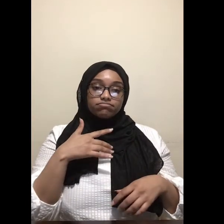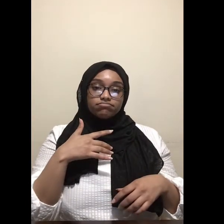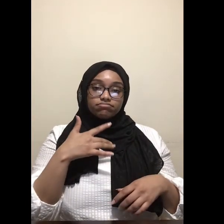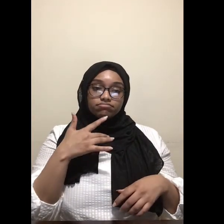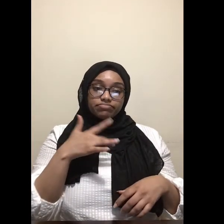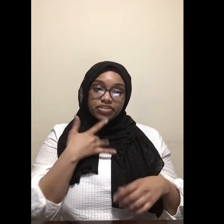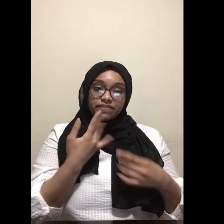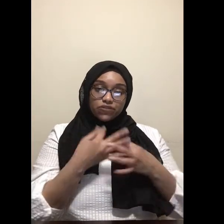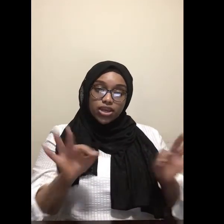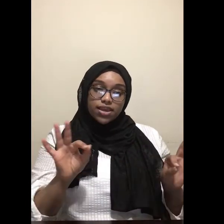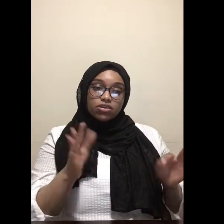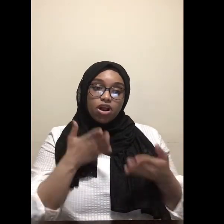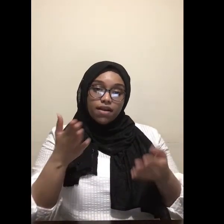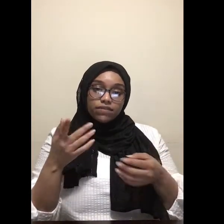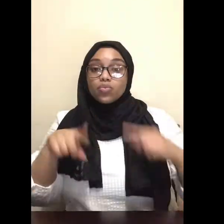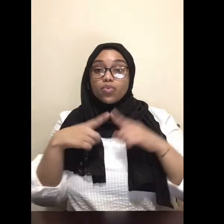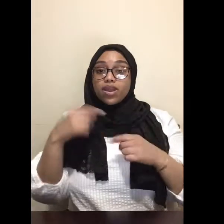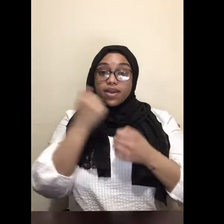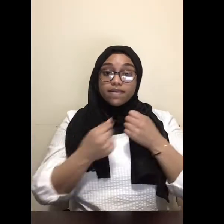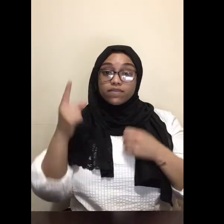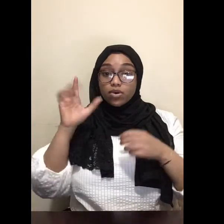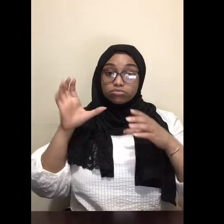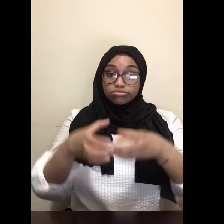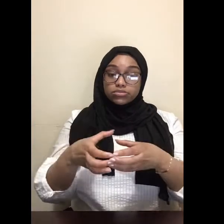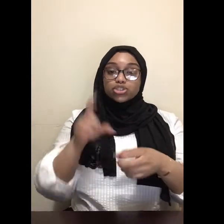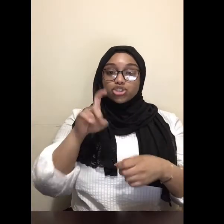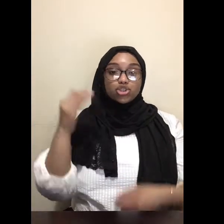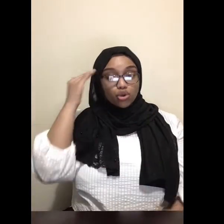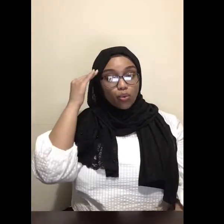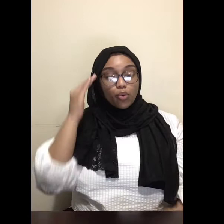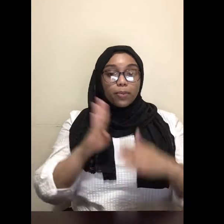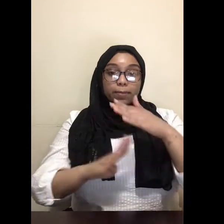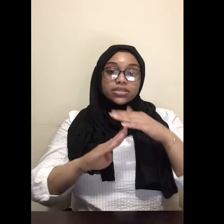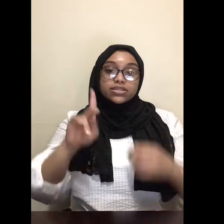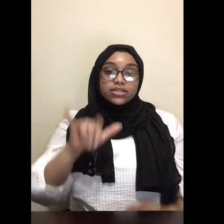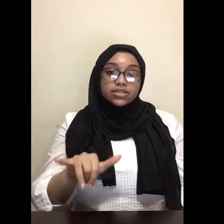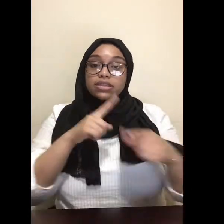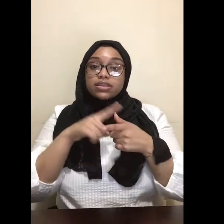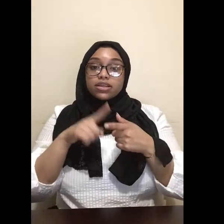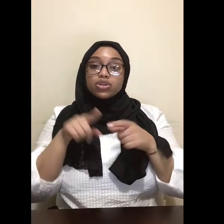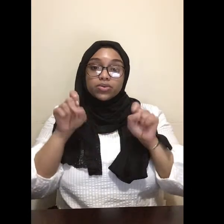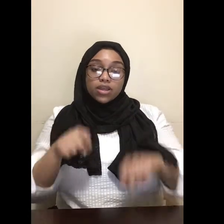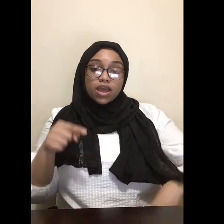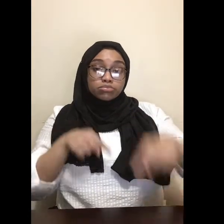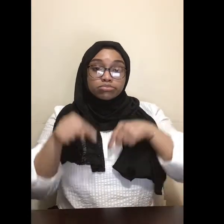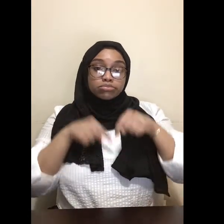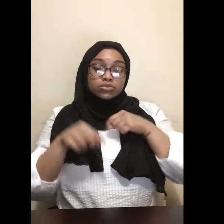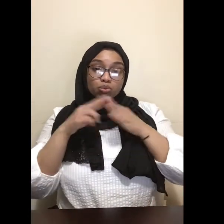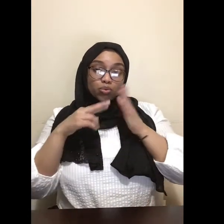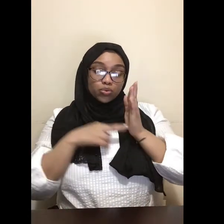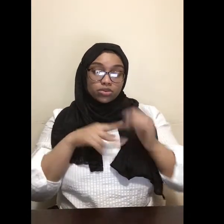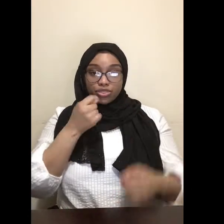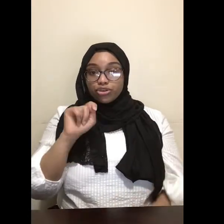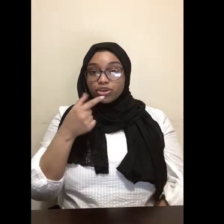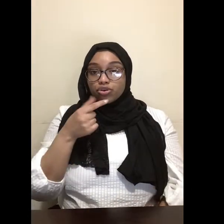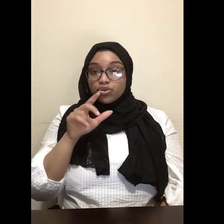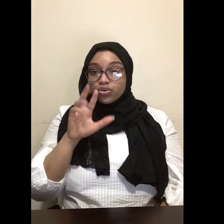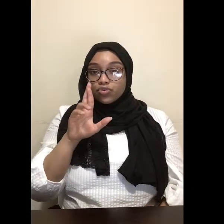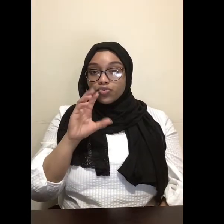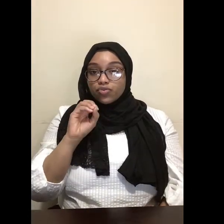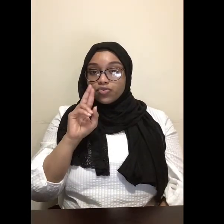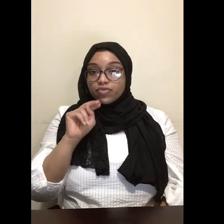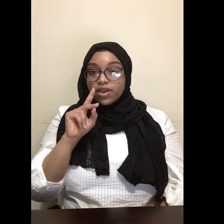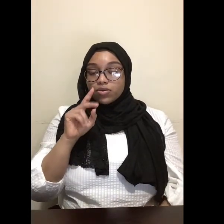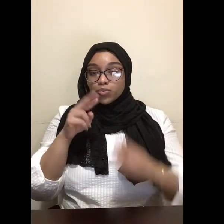that you set at the beginning of the meeting, which were that we agreed to 3 minutes. And then you're going to conclude the meeting by going over the what you